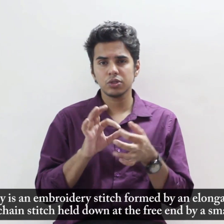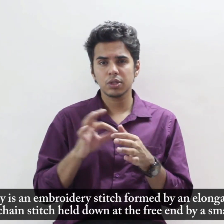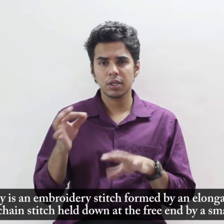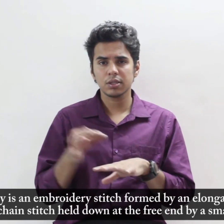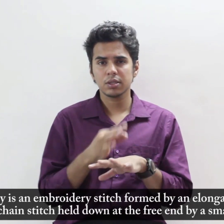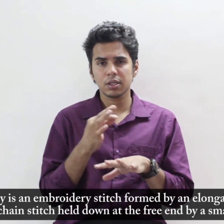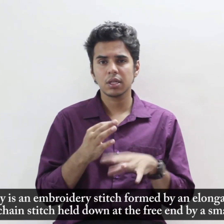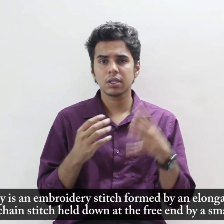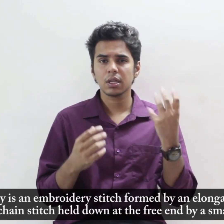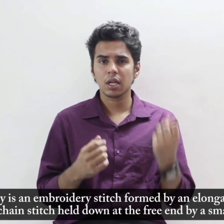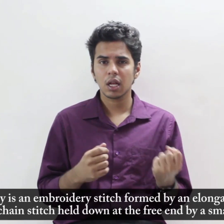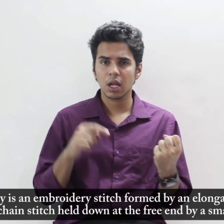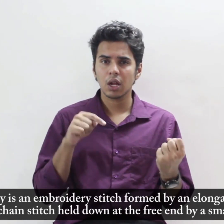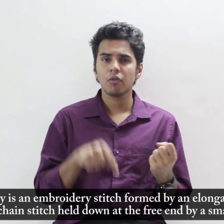by a small stitch.